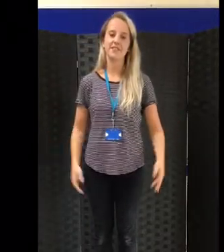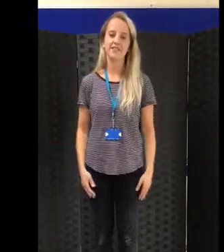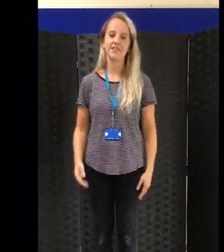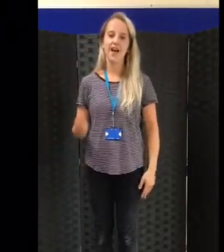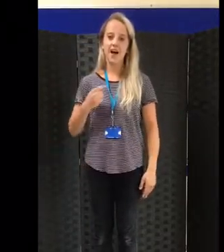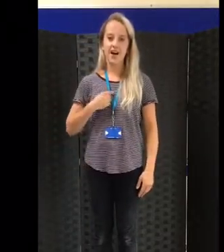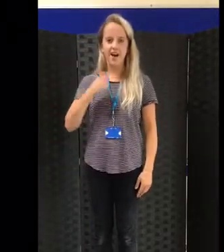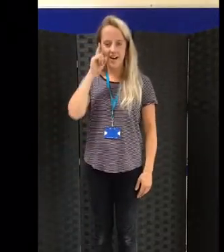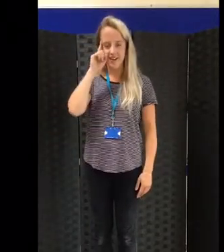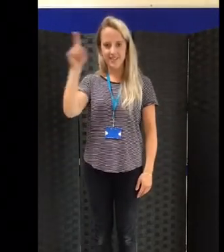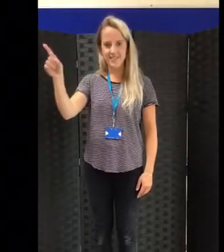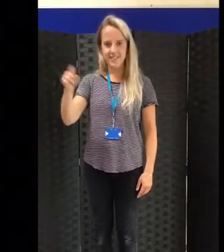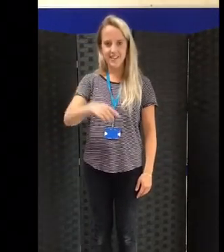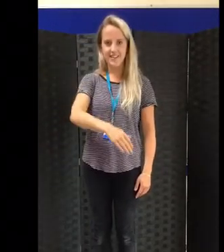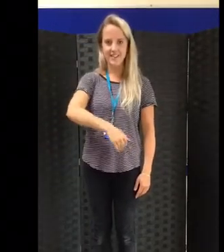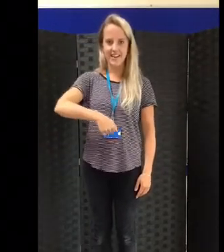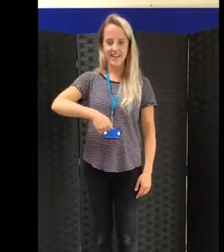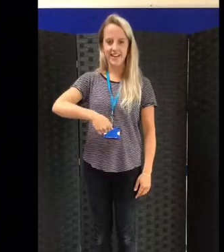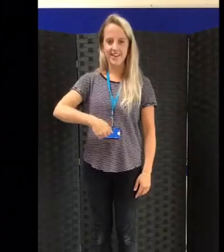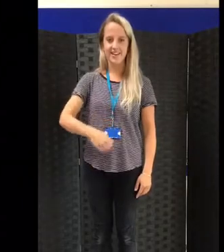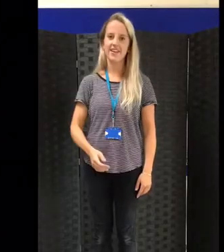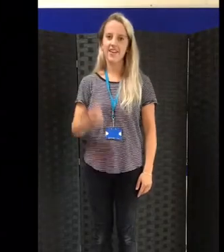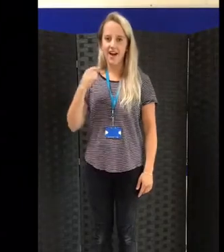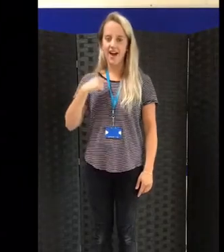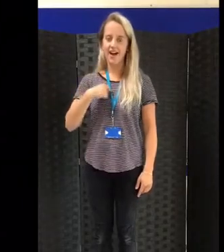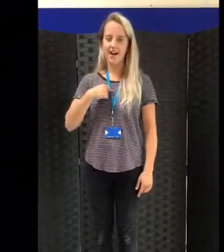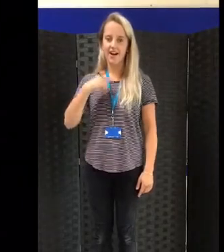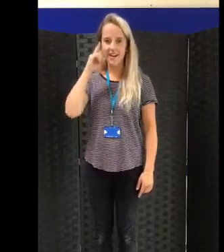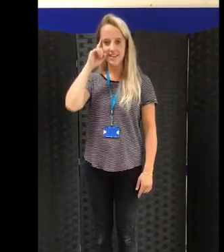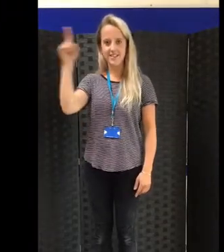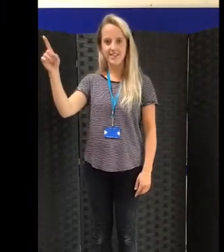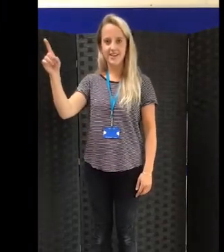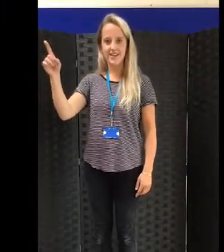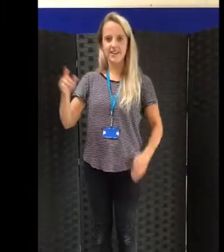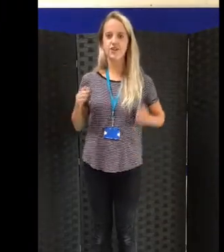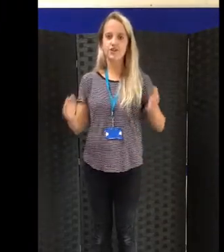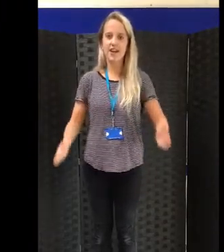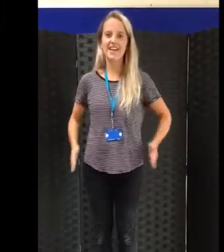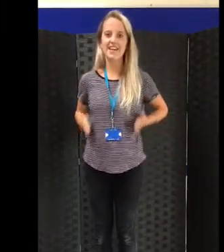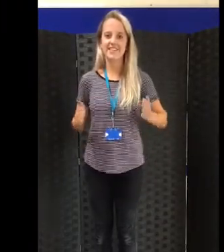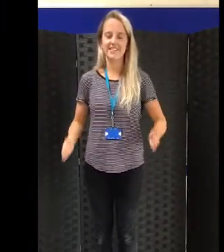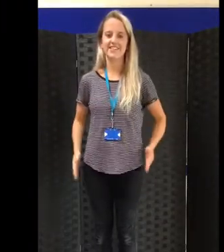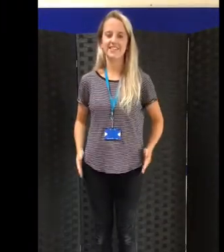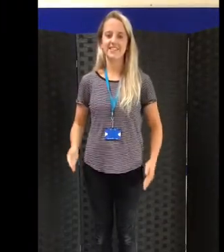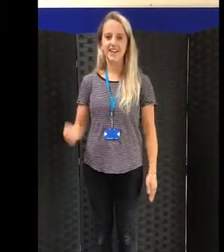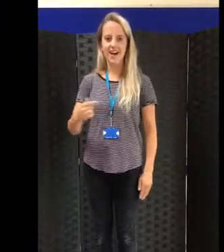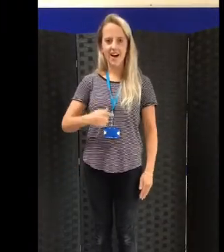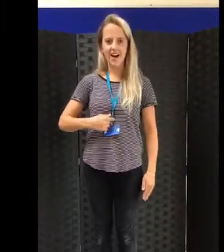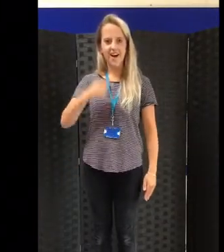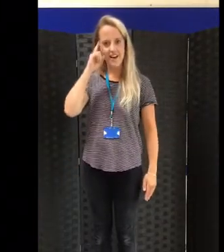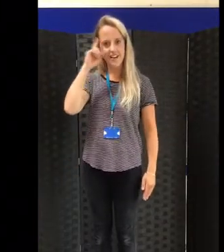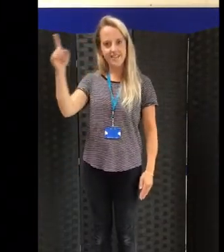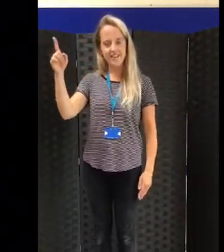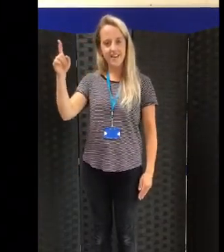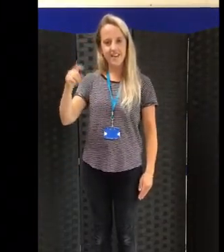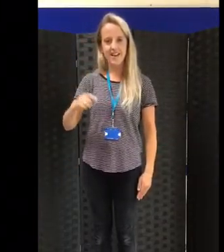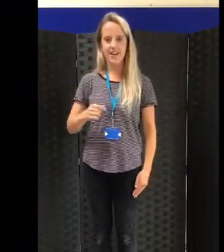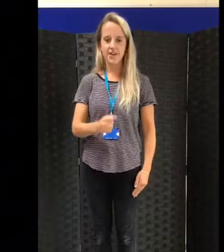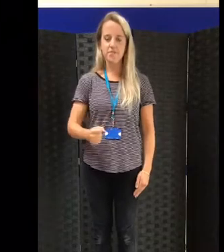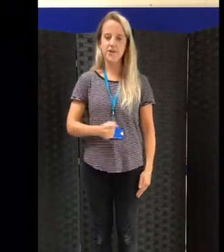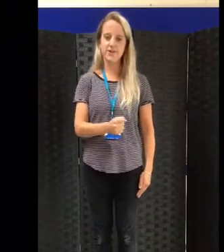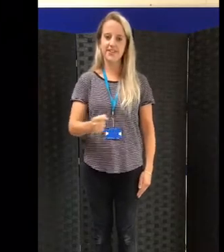with. I see digger. I see train. I